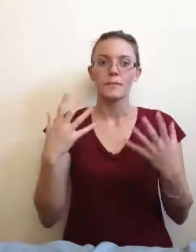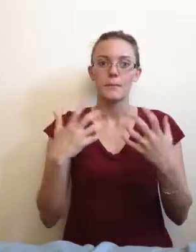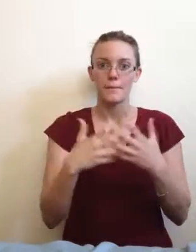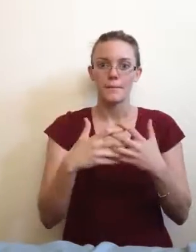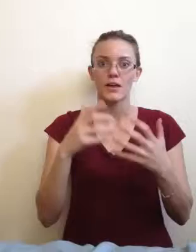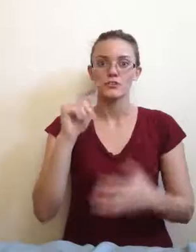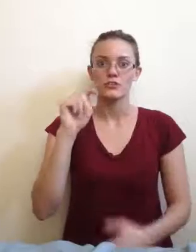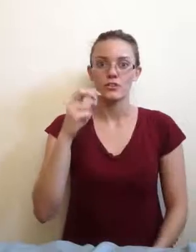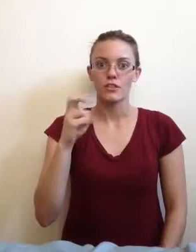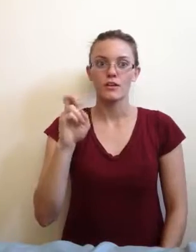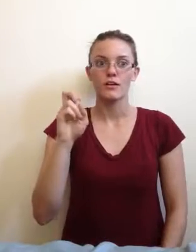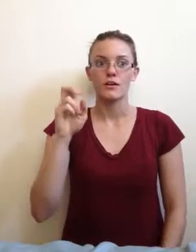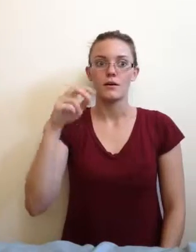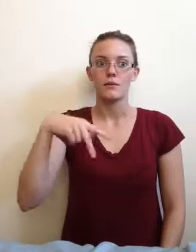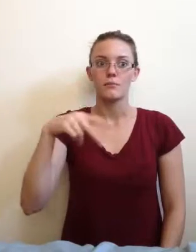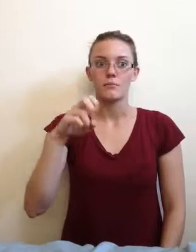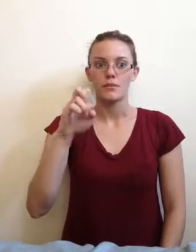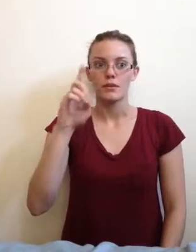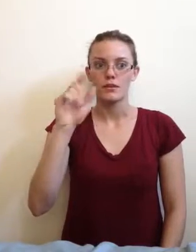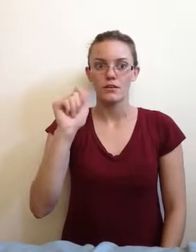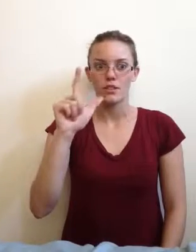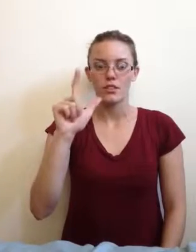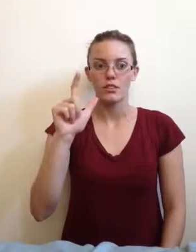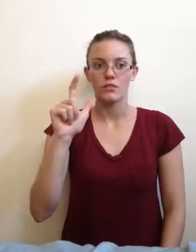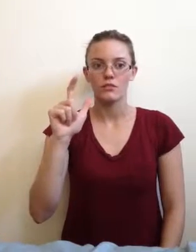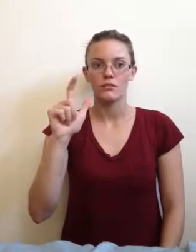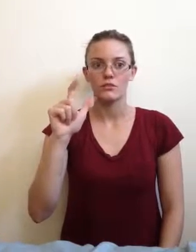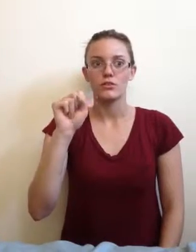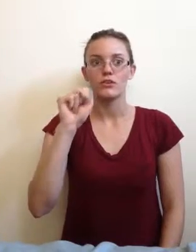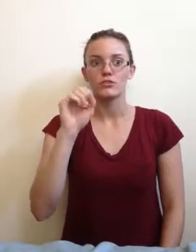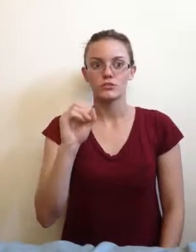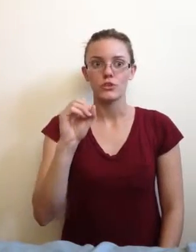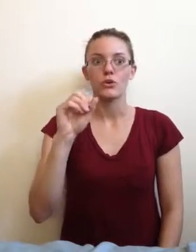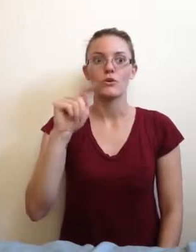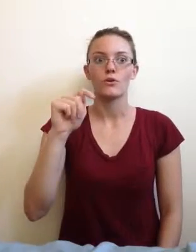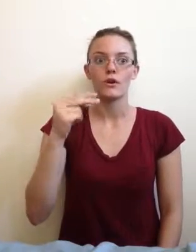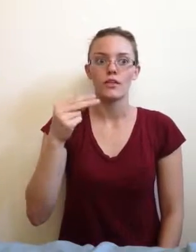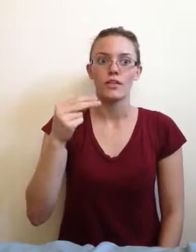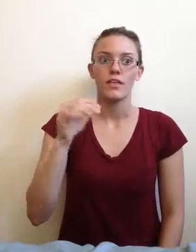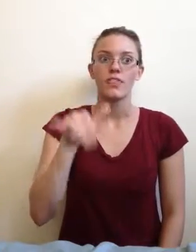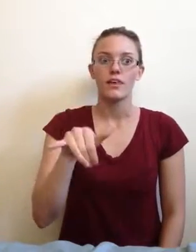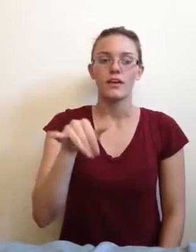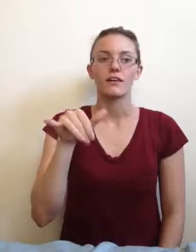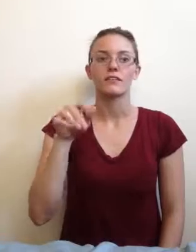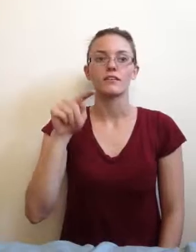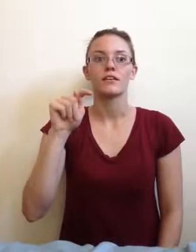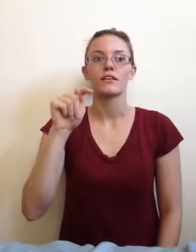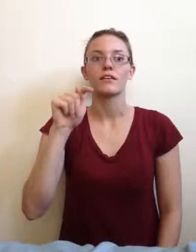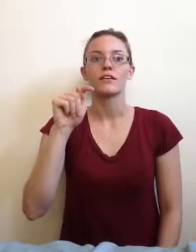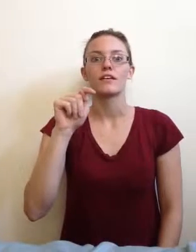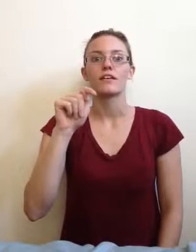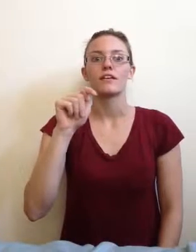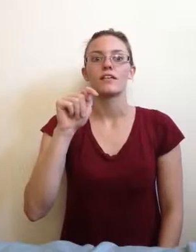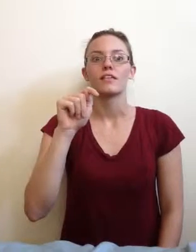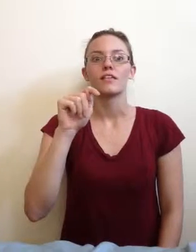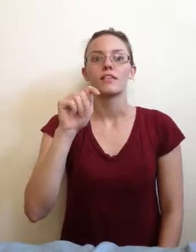hands so that the fabric can easily glide through the needle. And you've